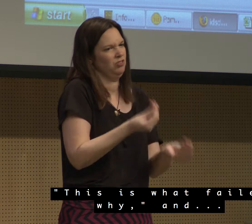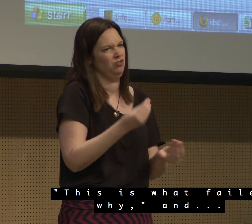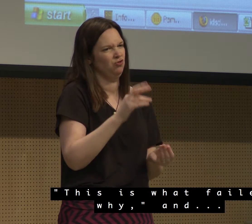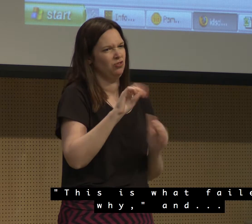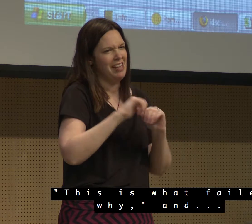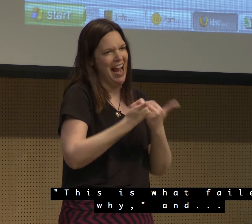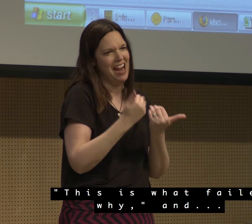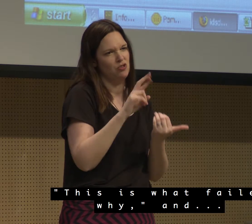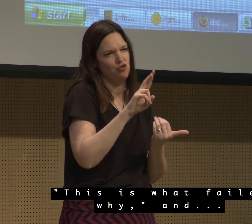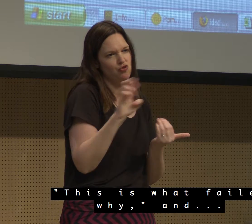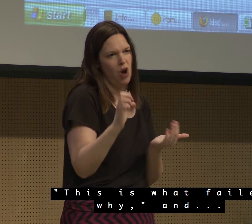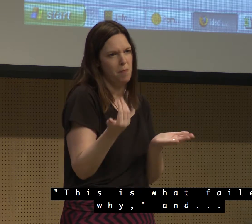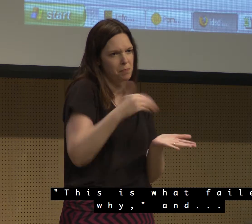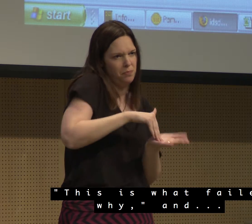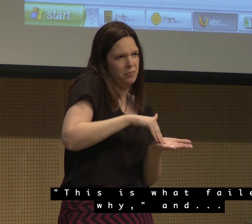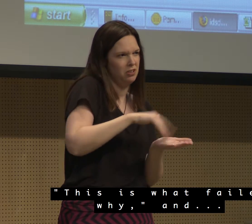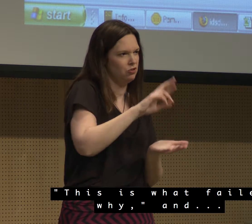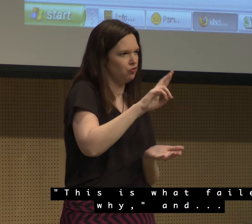failed, why, and